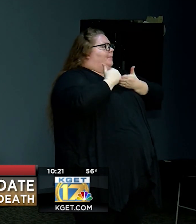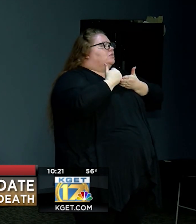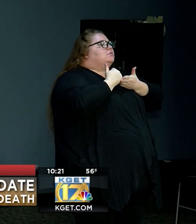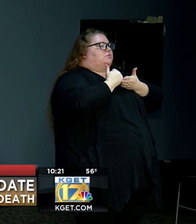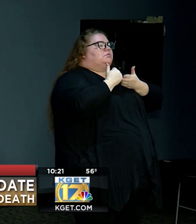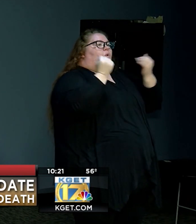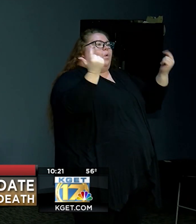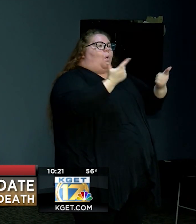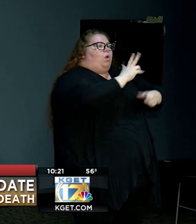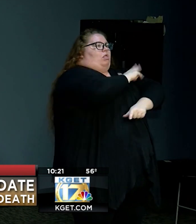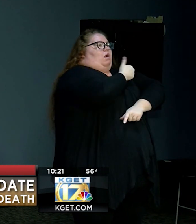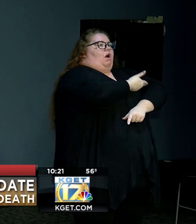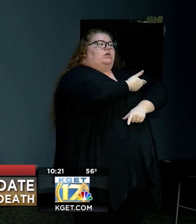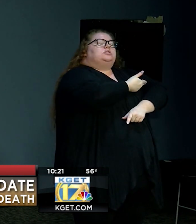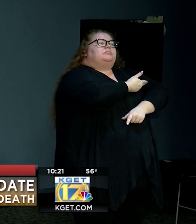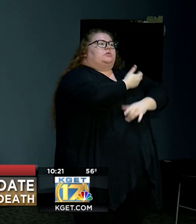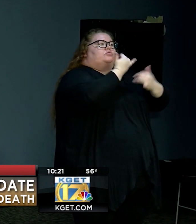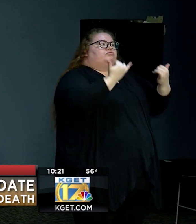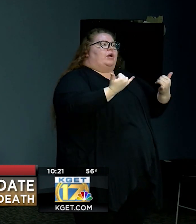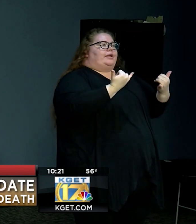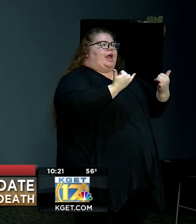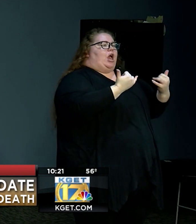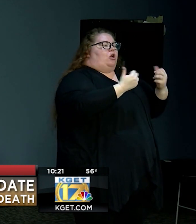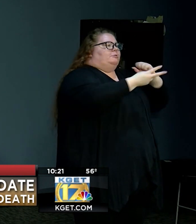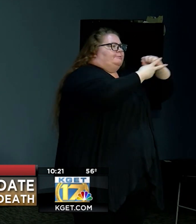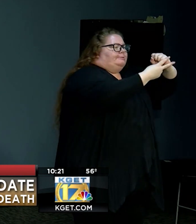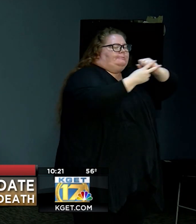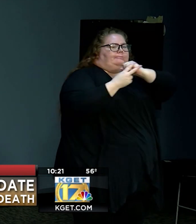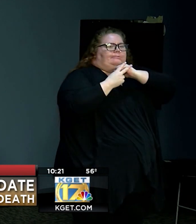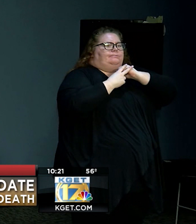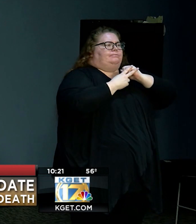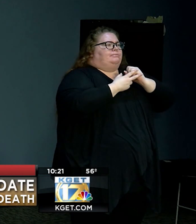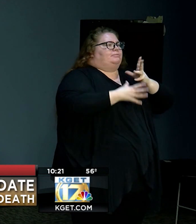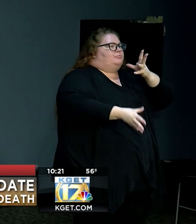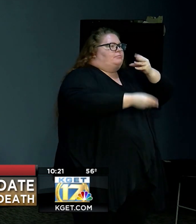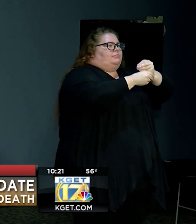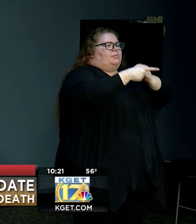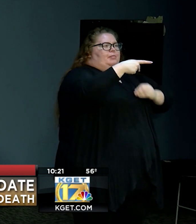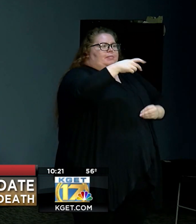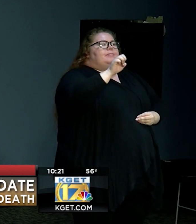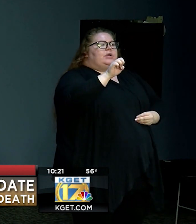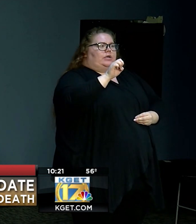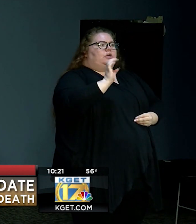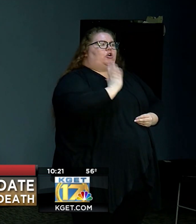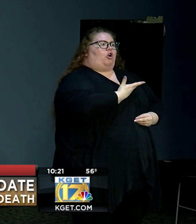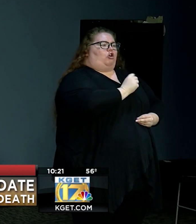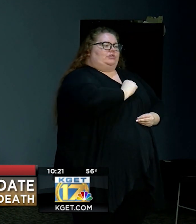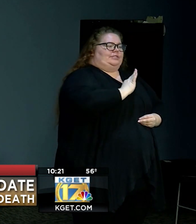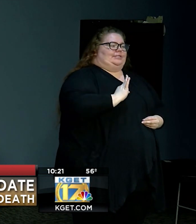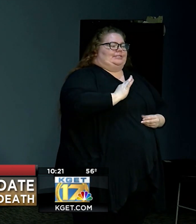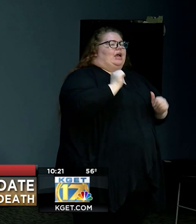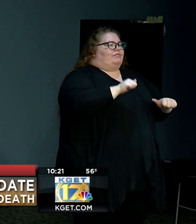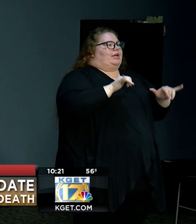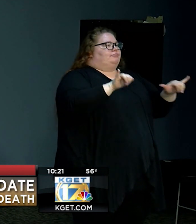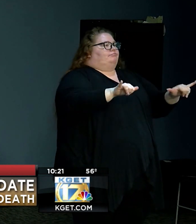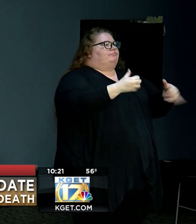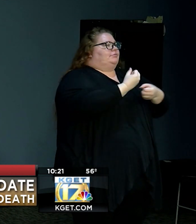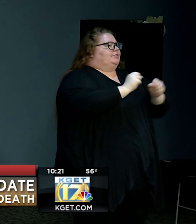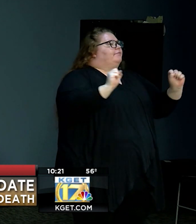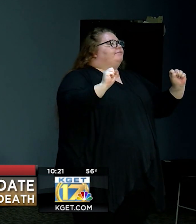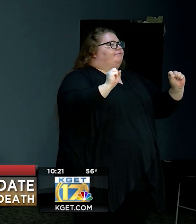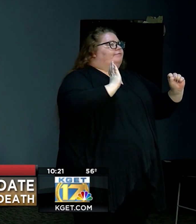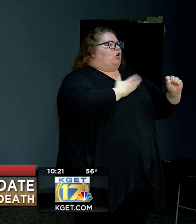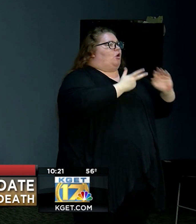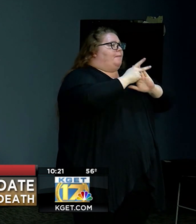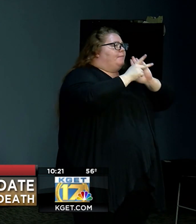gone to extreme measures to secure additional PPE so that our workforce can remain safe. Policies have